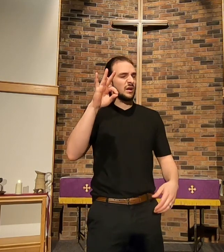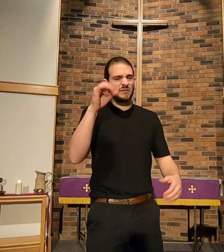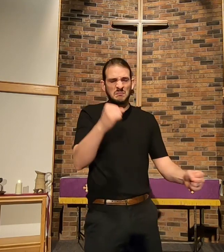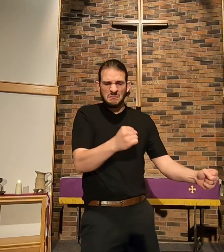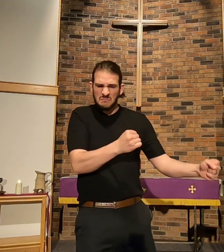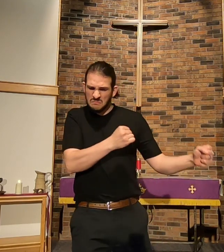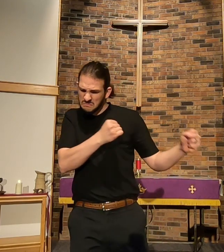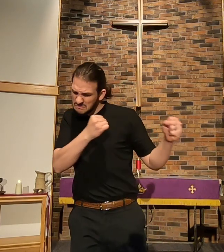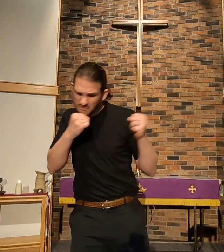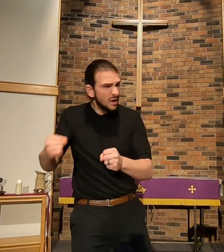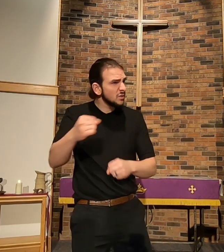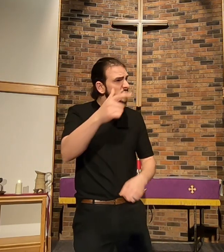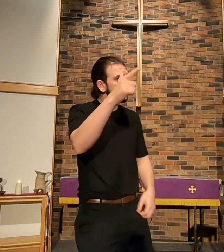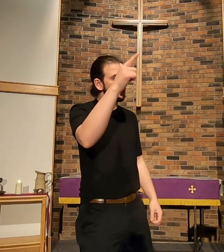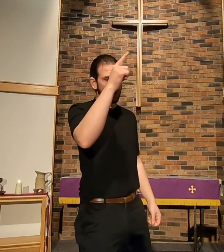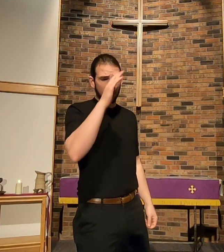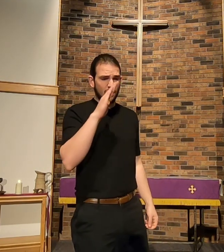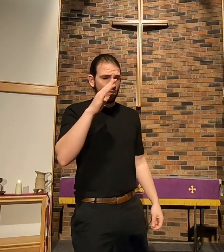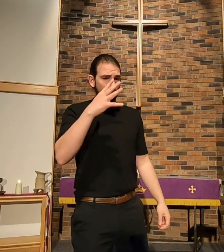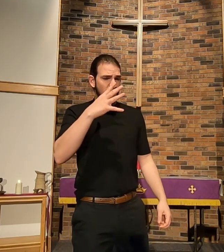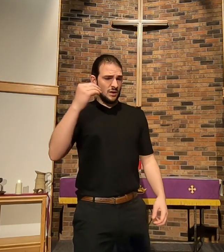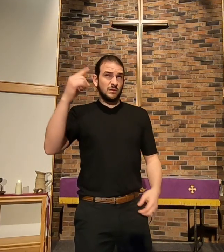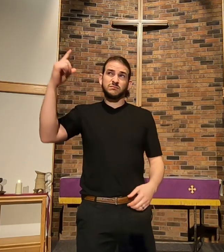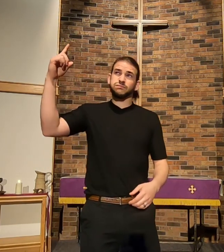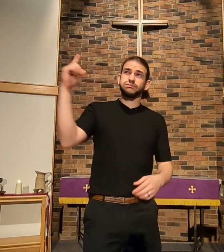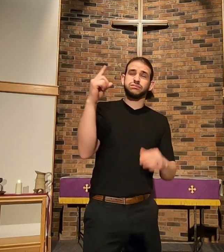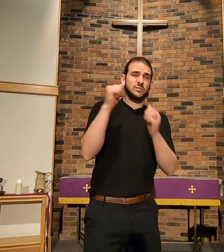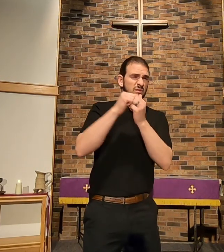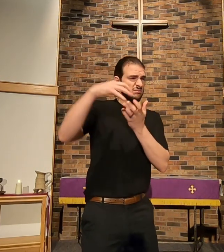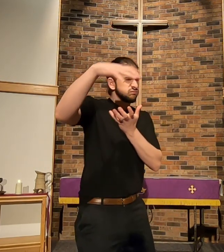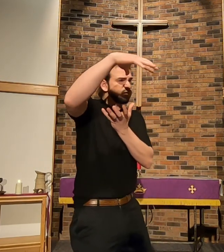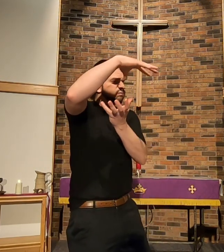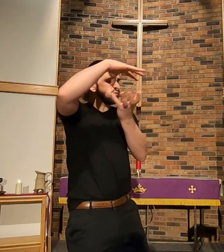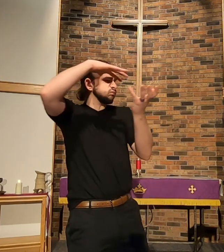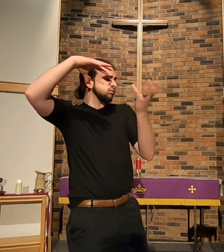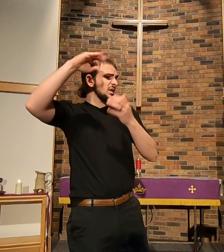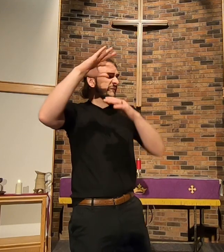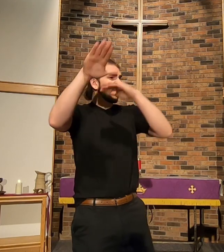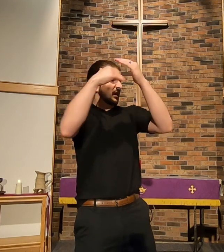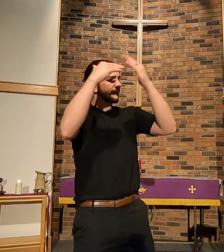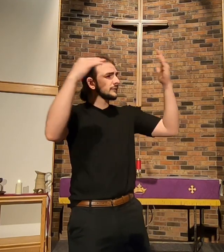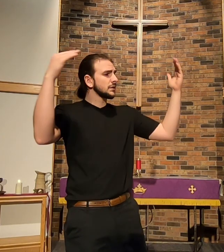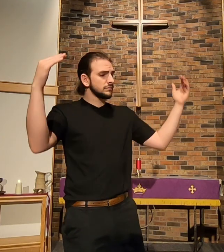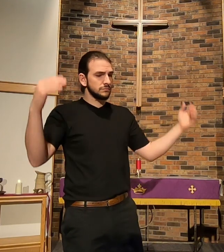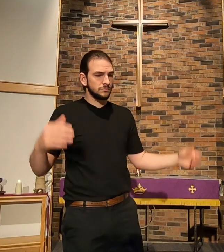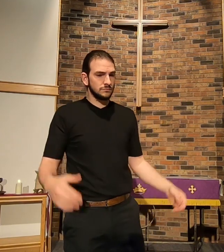God, all powerful, and coming with the clouds of heaven."